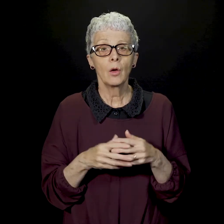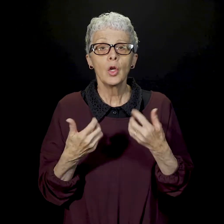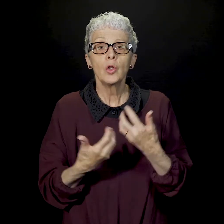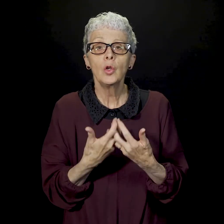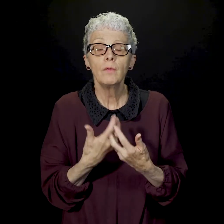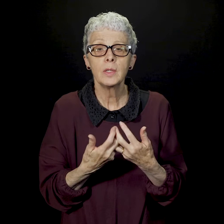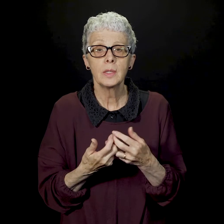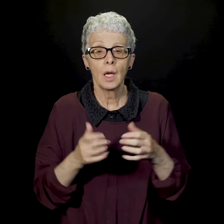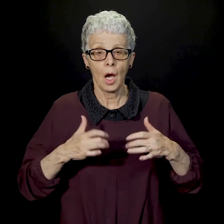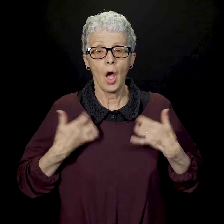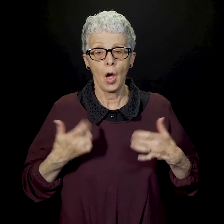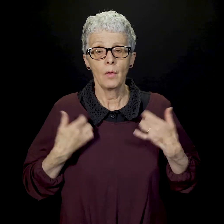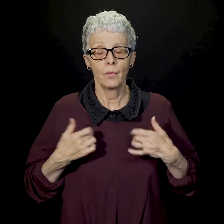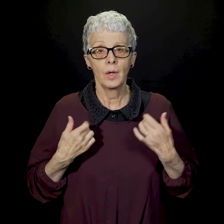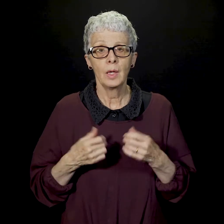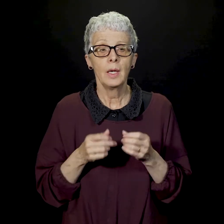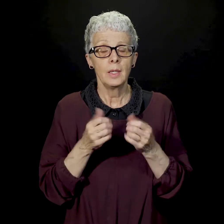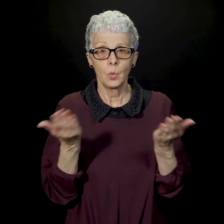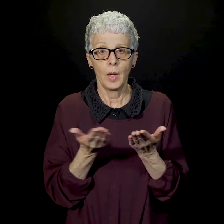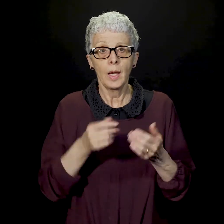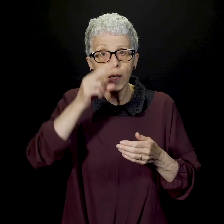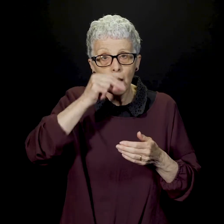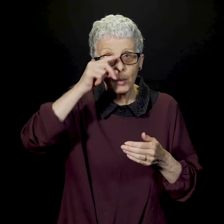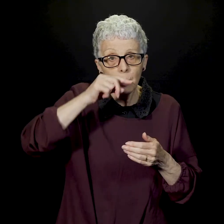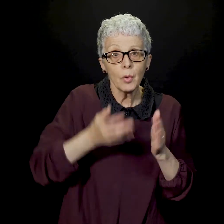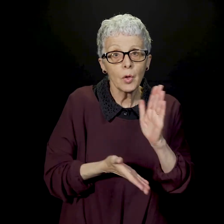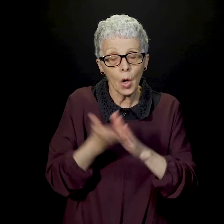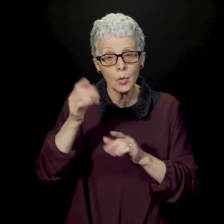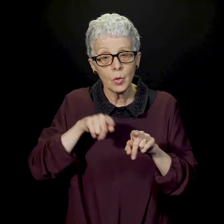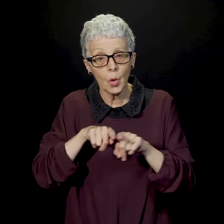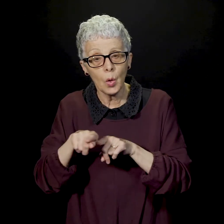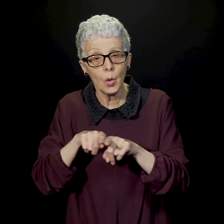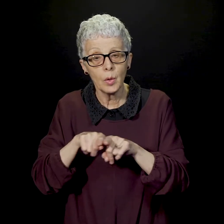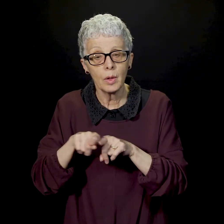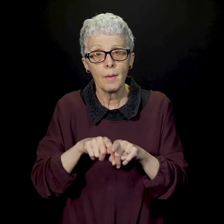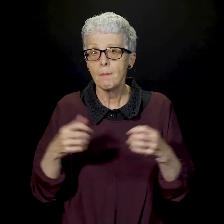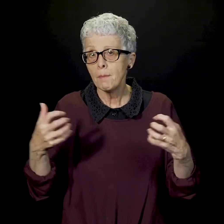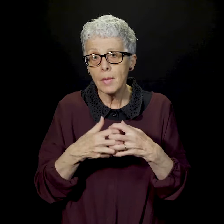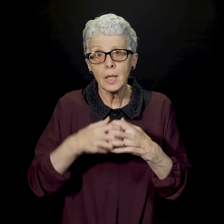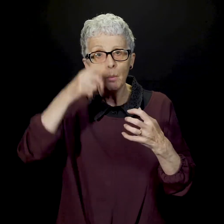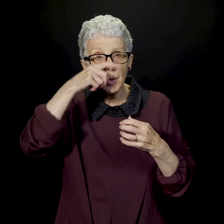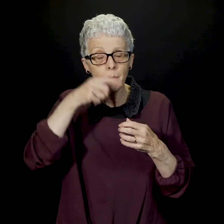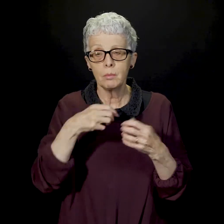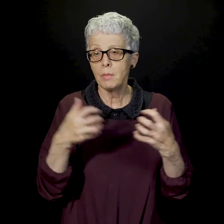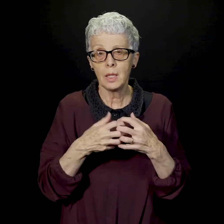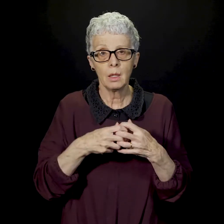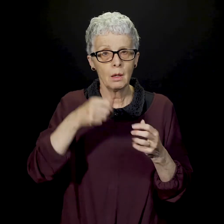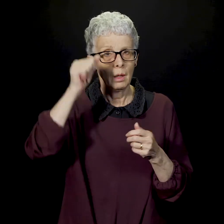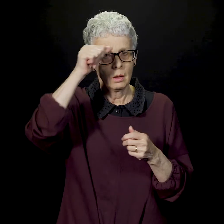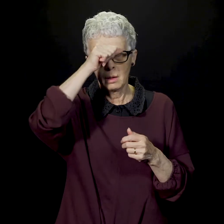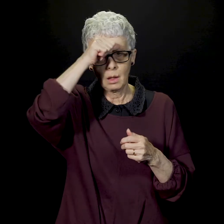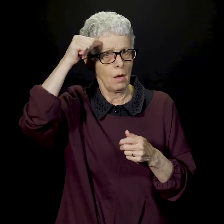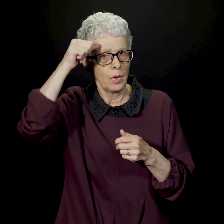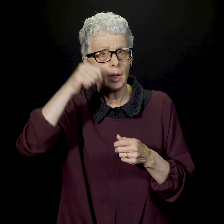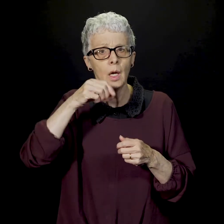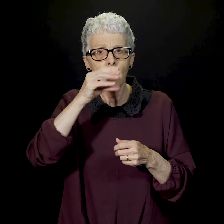as the cutting edge of our society, a kind of melting pot of like intellectual minds and thinking, and